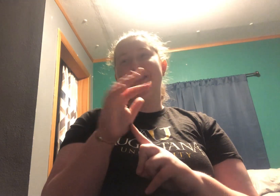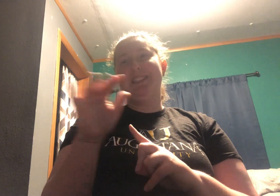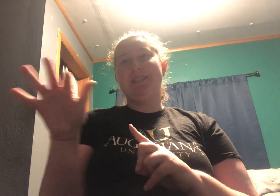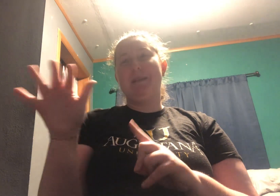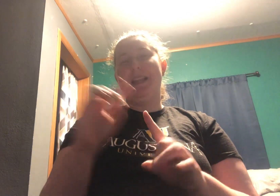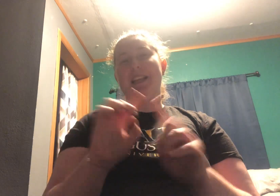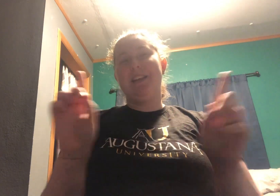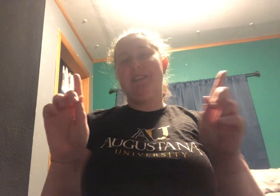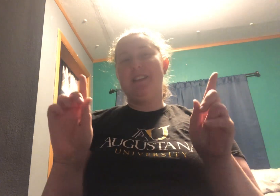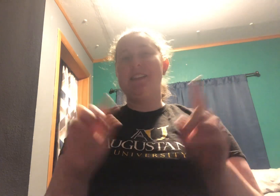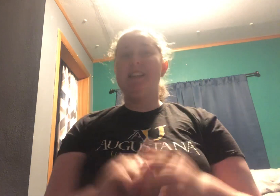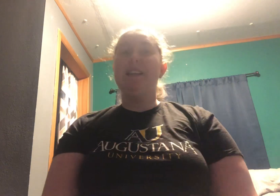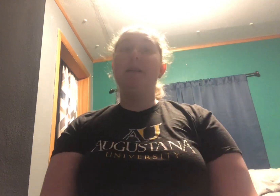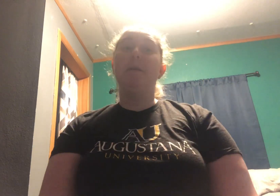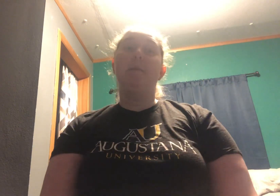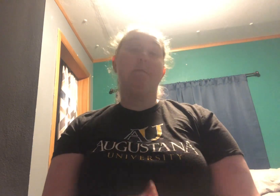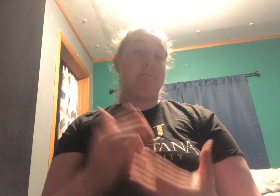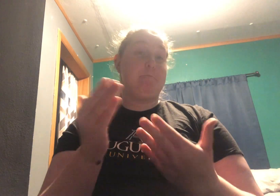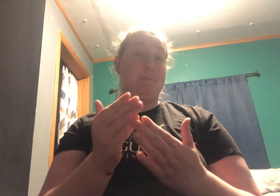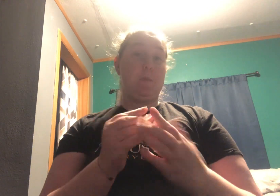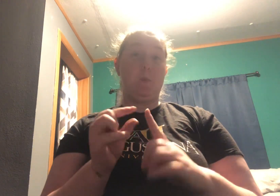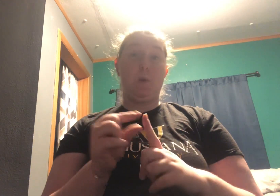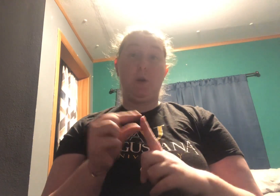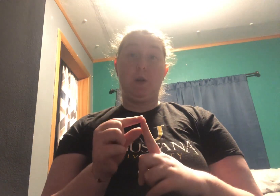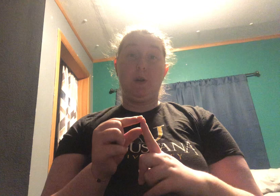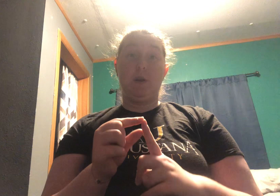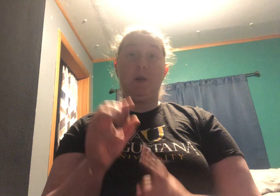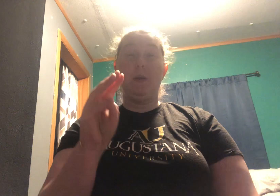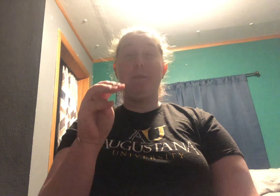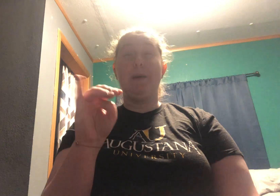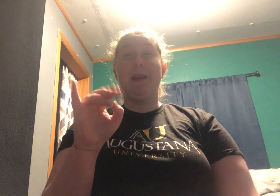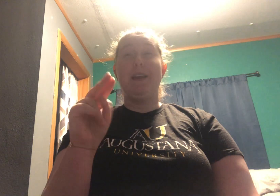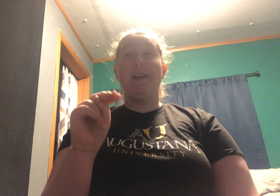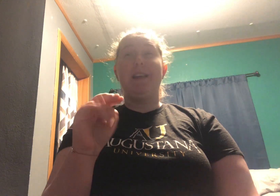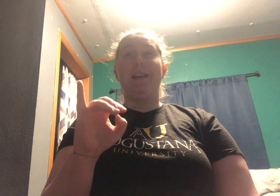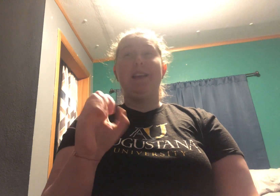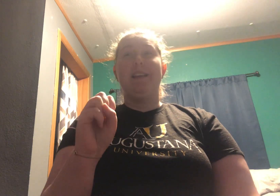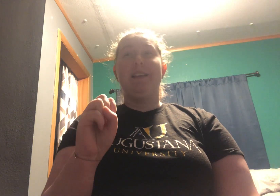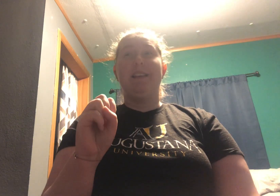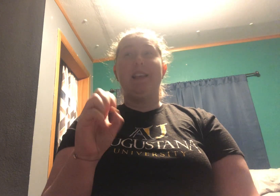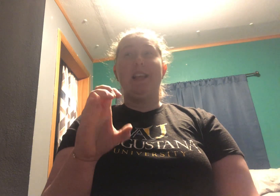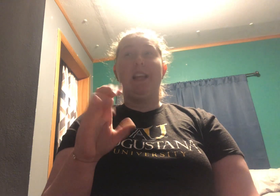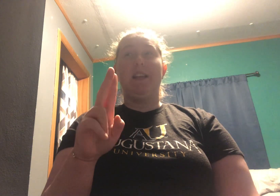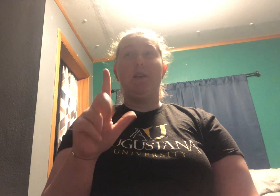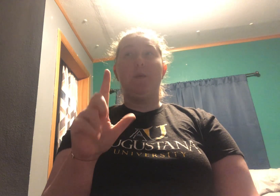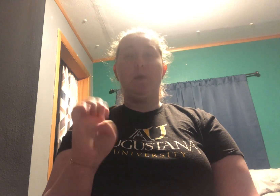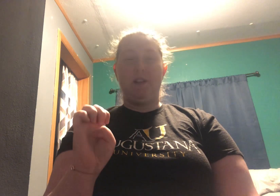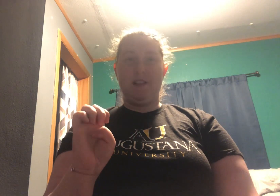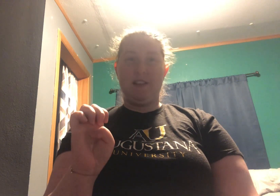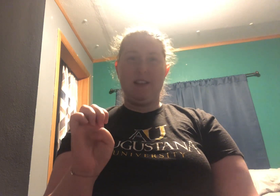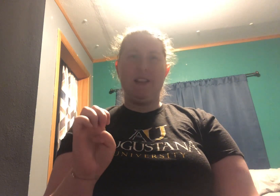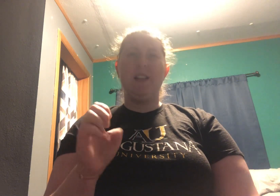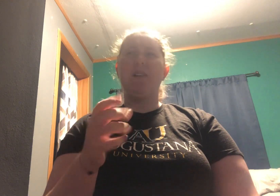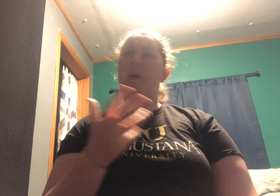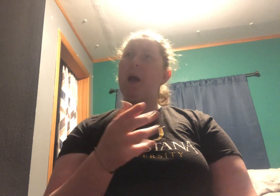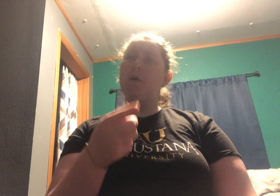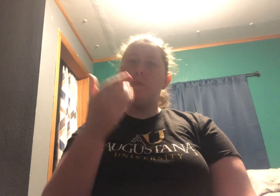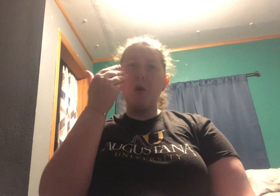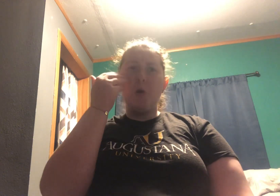for today. Okay, the next word is minuscule. Minuscule. Wow, do you know what minuscule